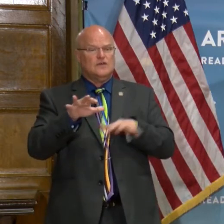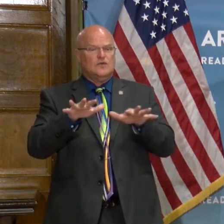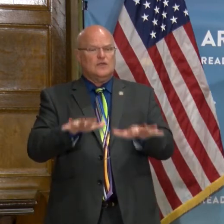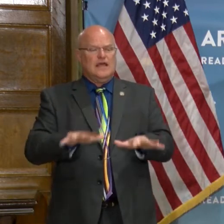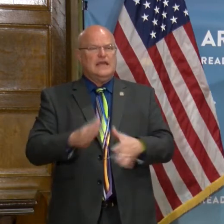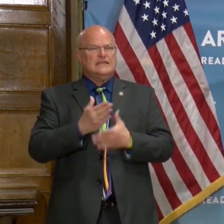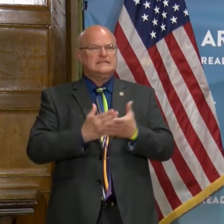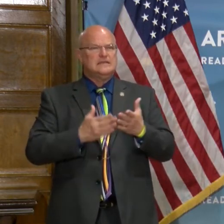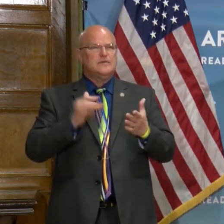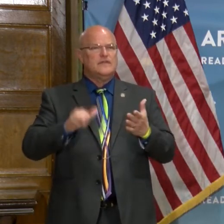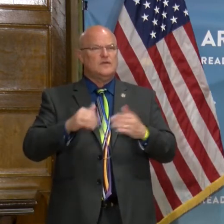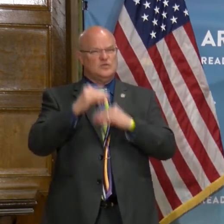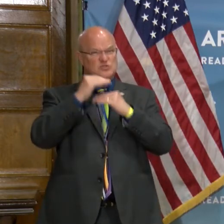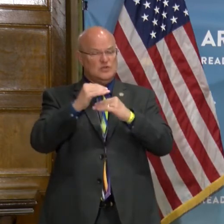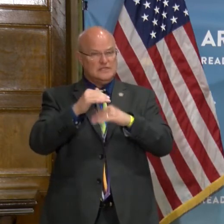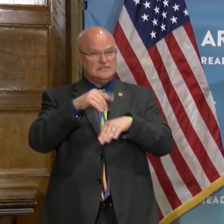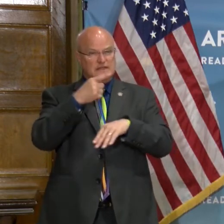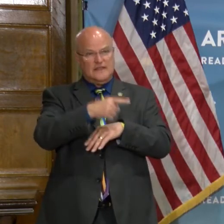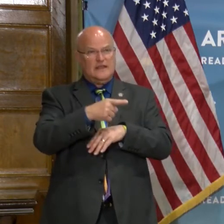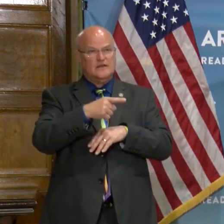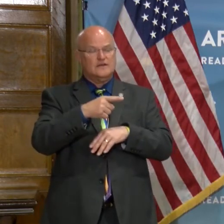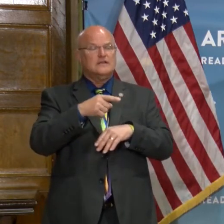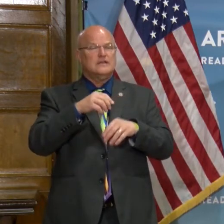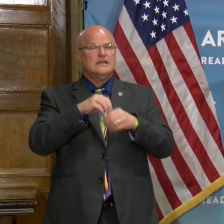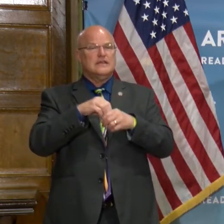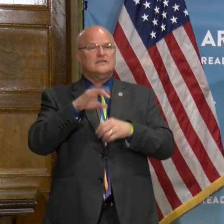some of the restrictions on